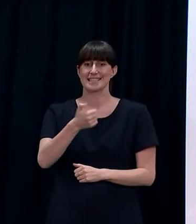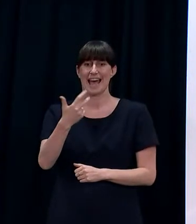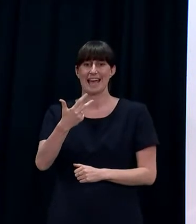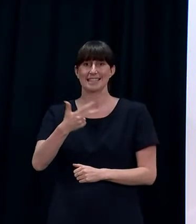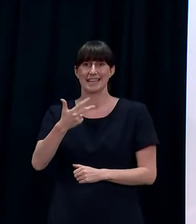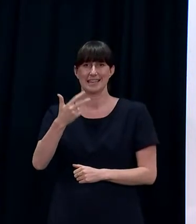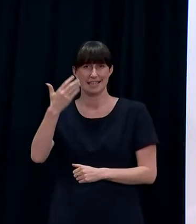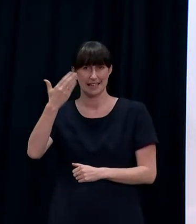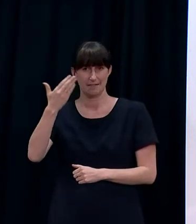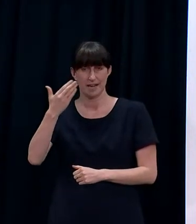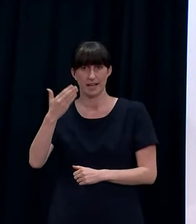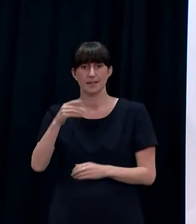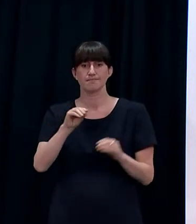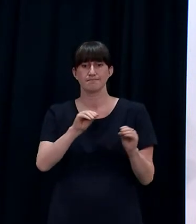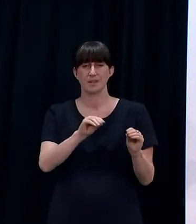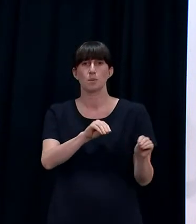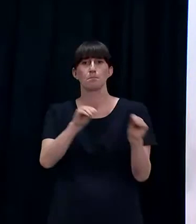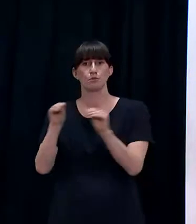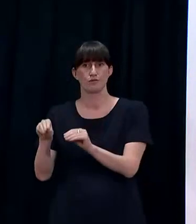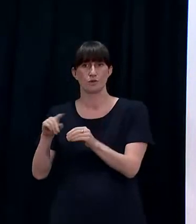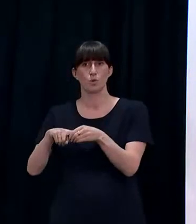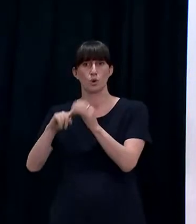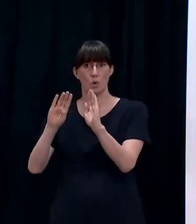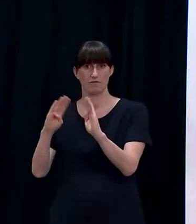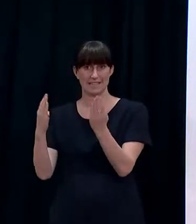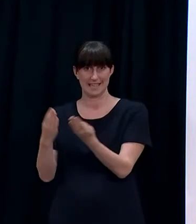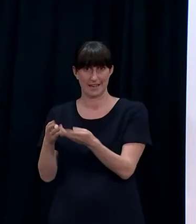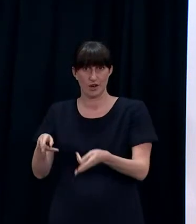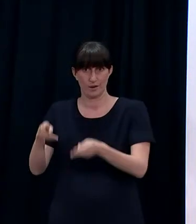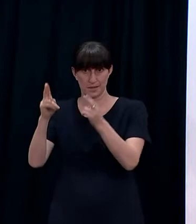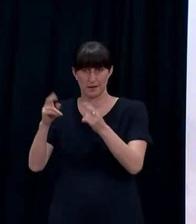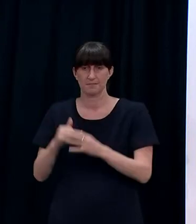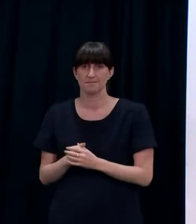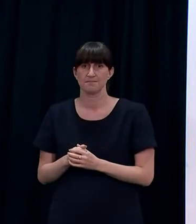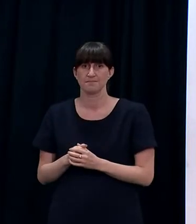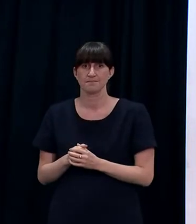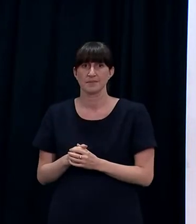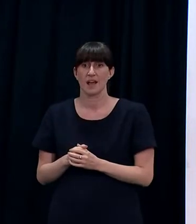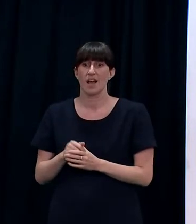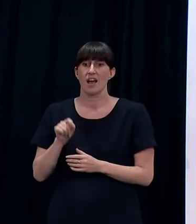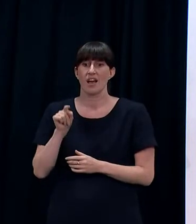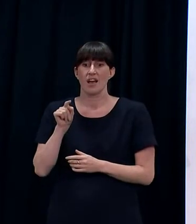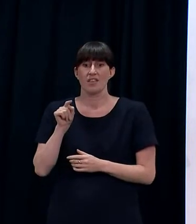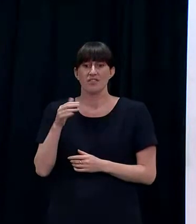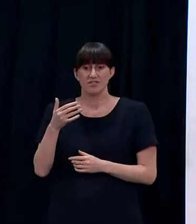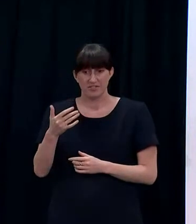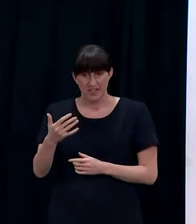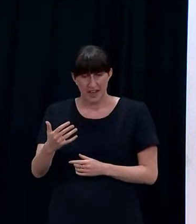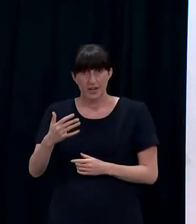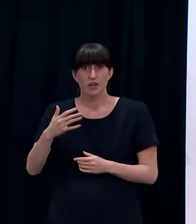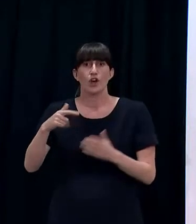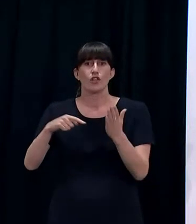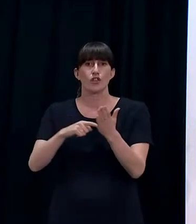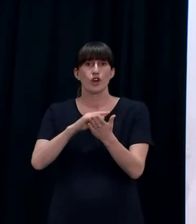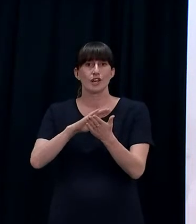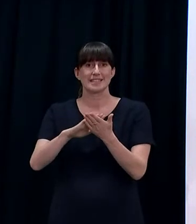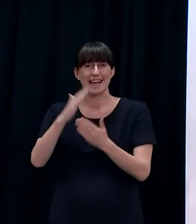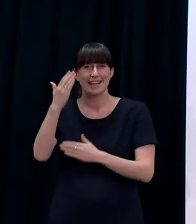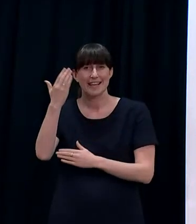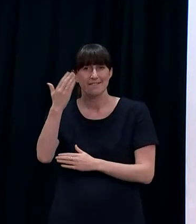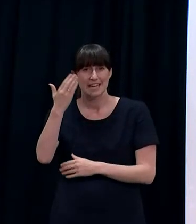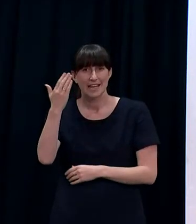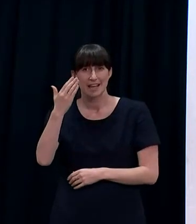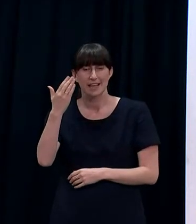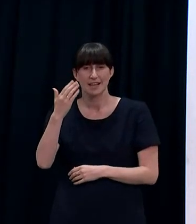to the managed isolation facility. As you know, on that Thursday evening, there were a number of